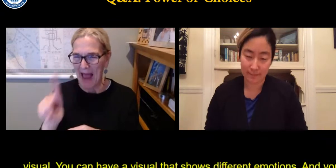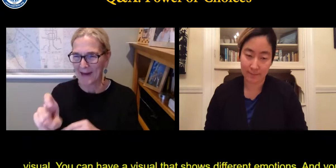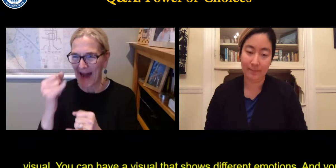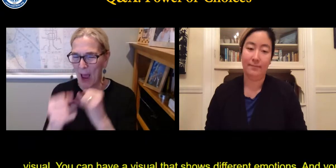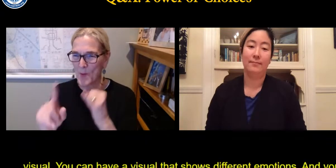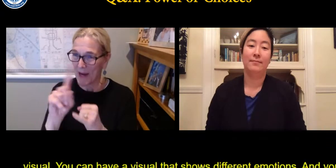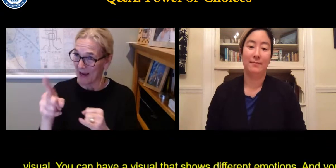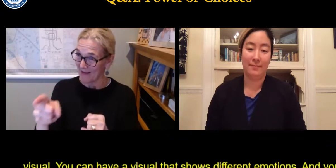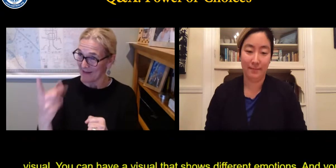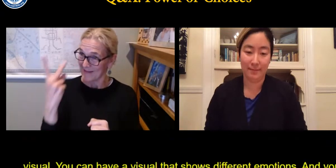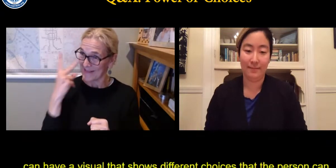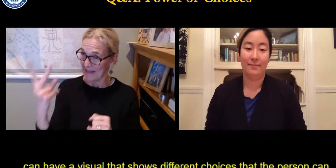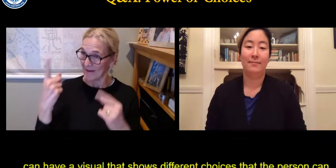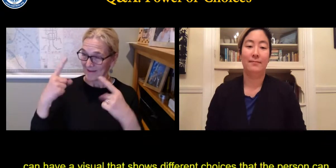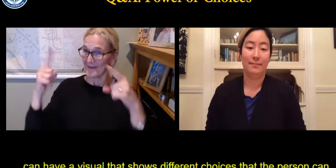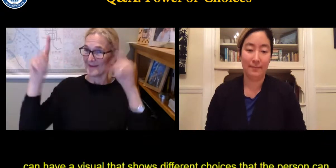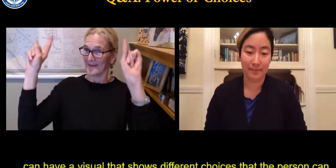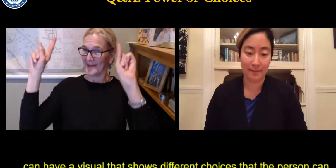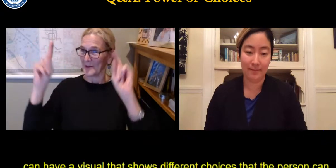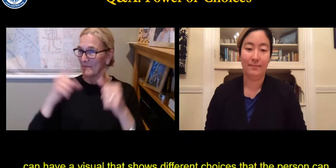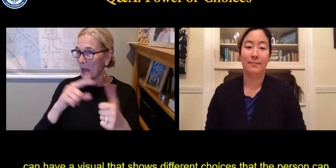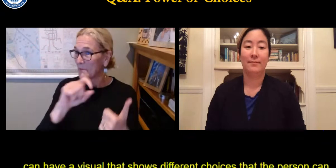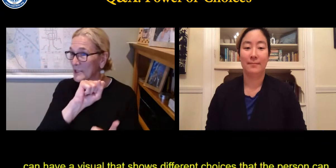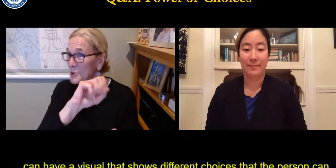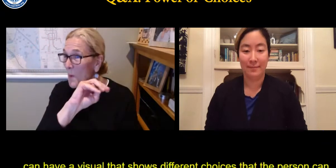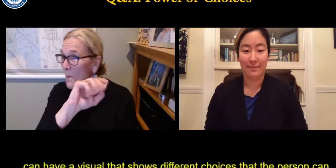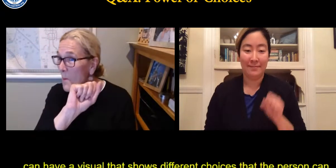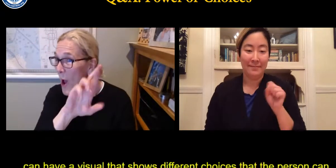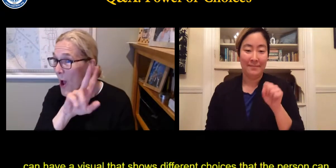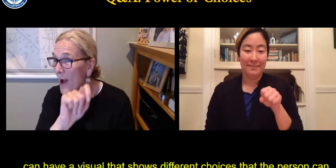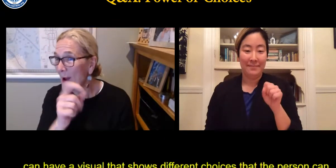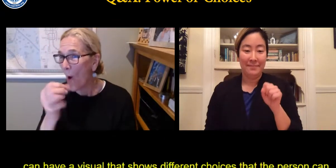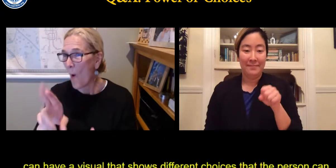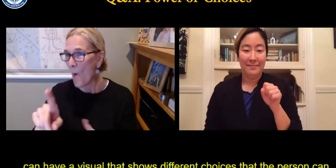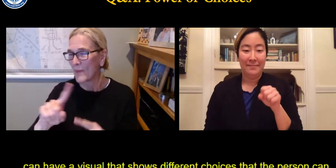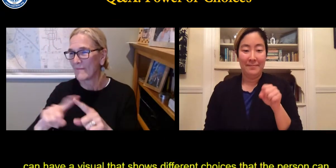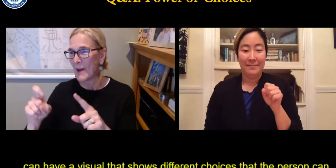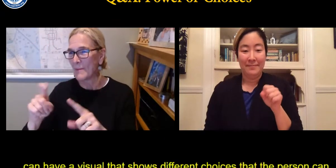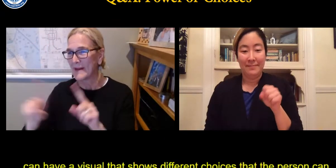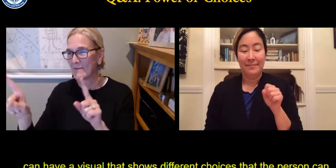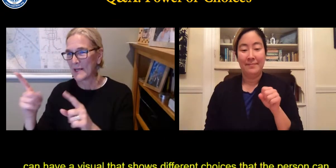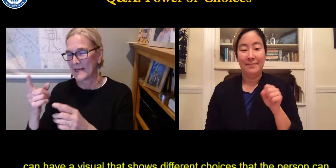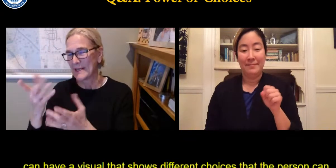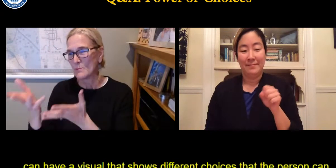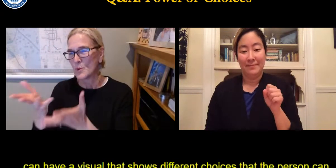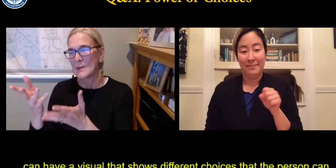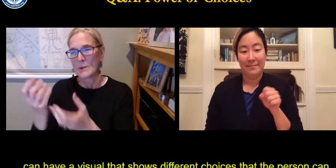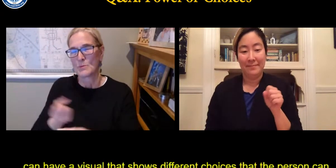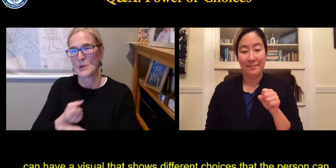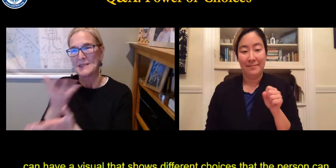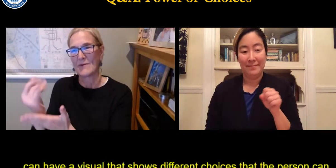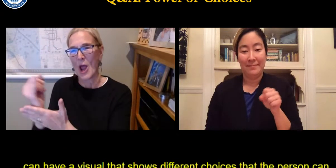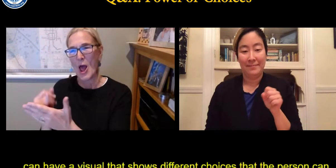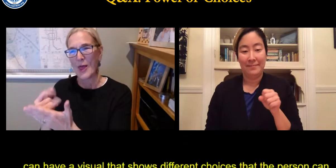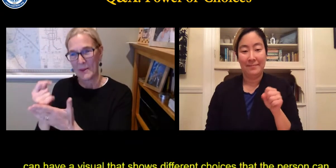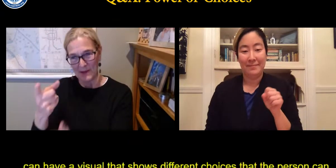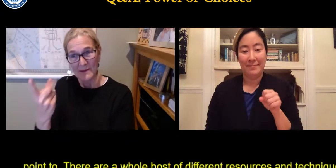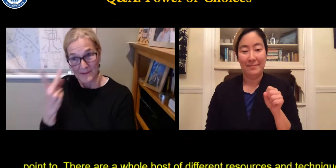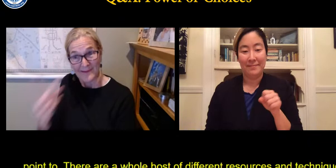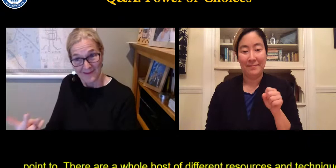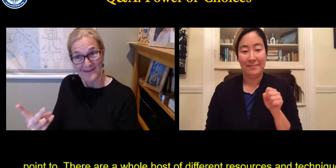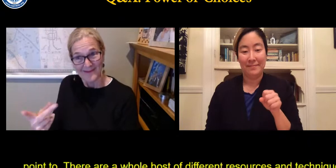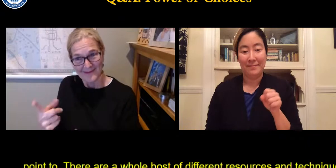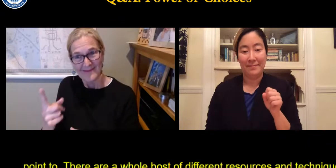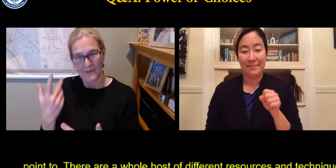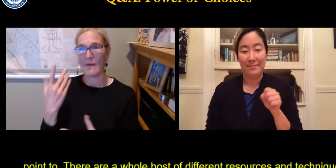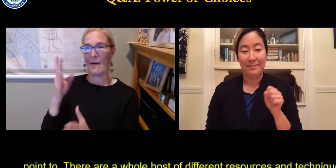with individuals like that. This is Dr. Marla. Can I ask about a success story using one